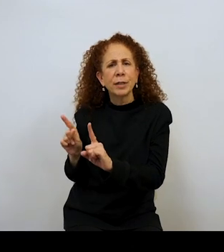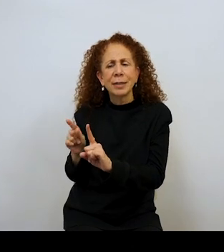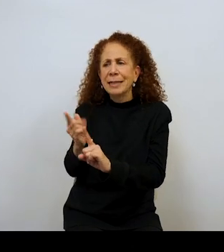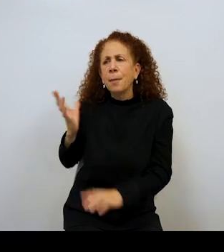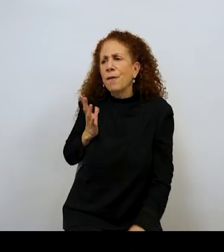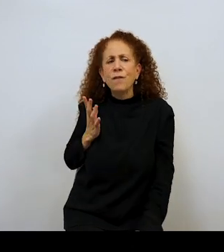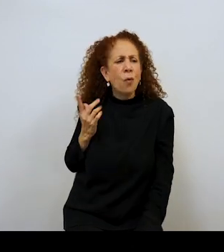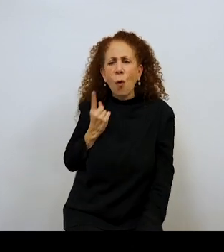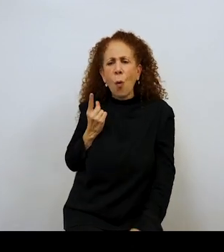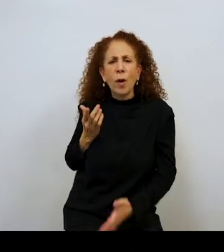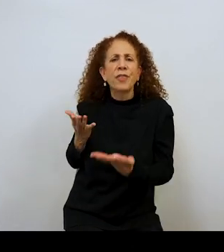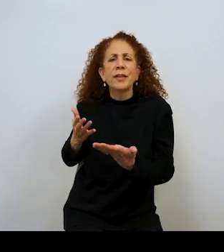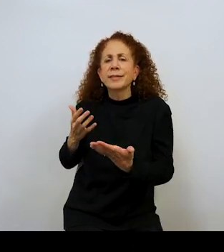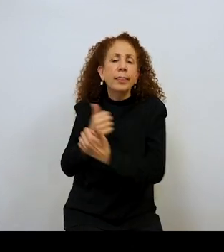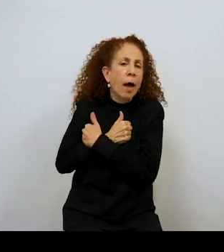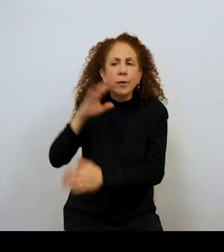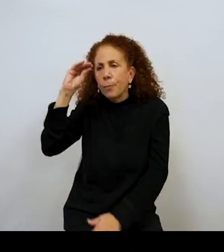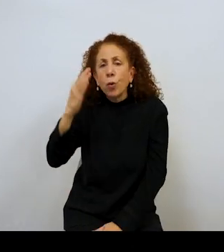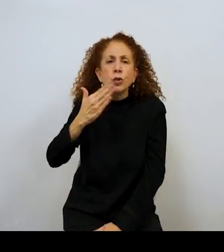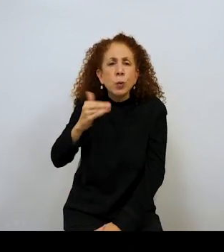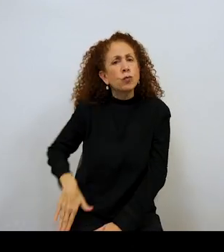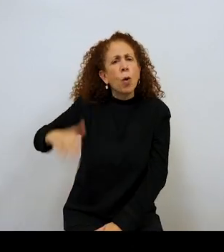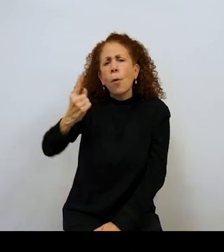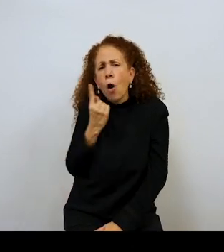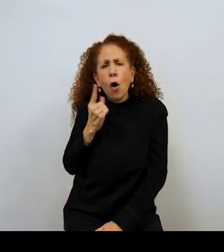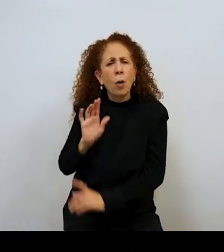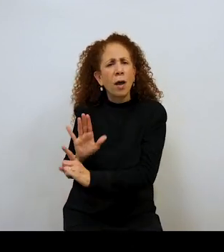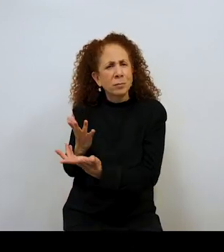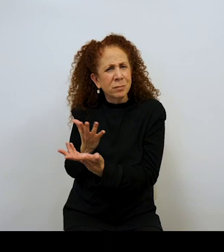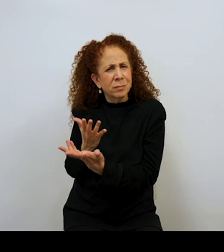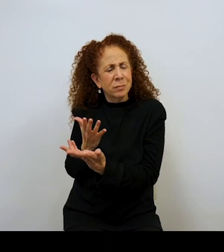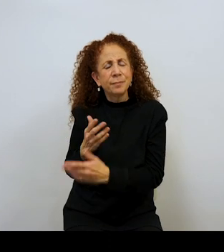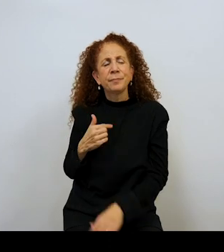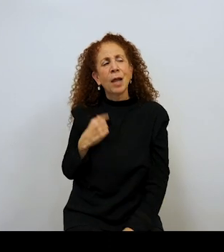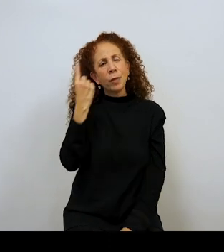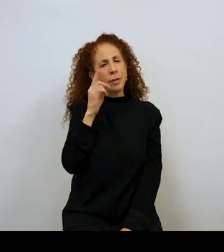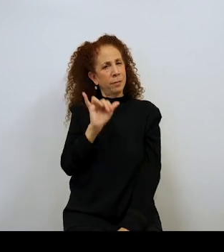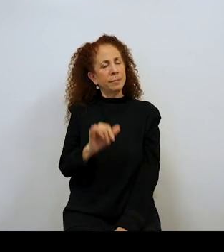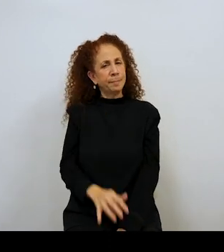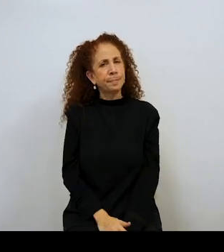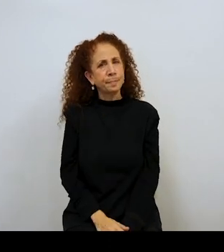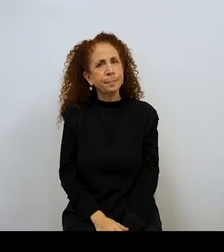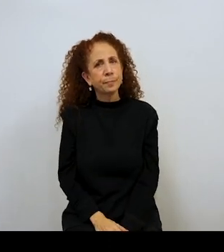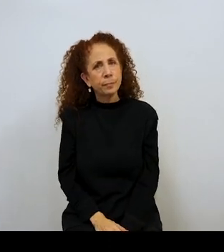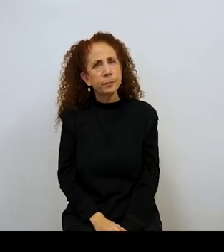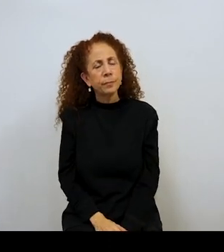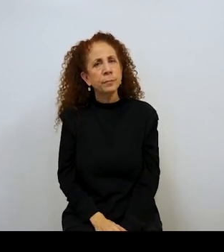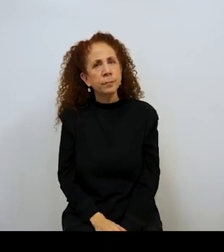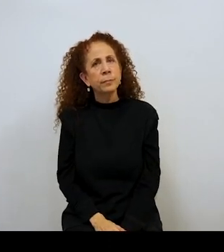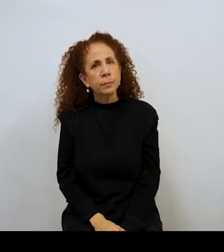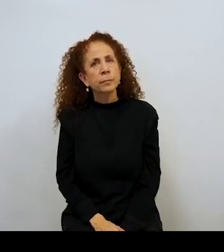was always this loving boy, the sweet boy, he was all, And I was thinking about the fact that, and also that there